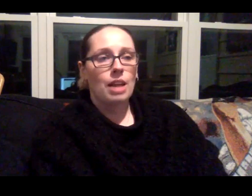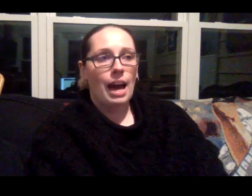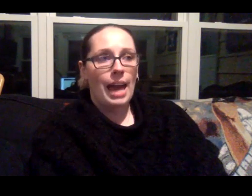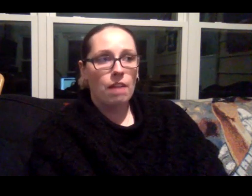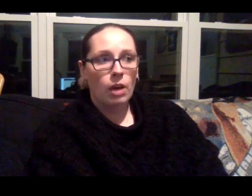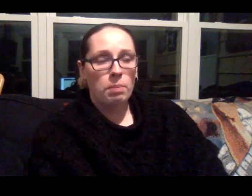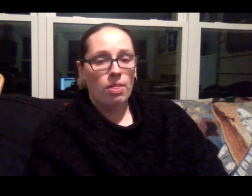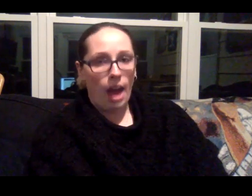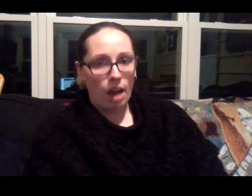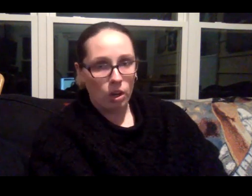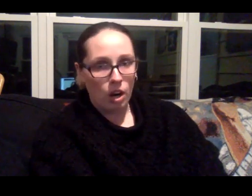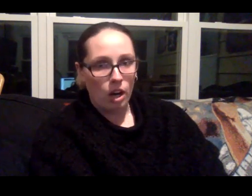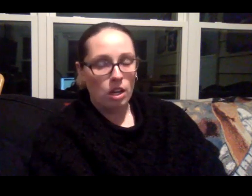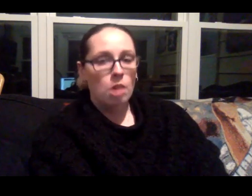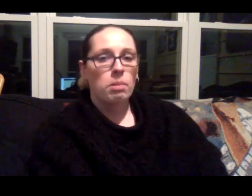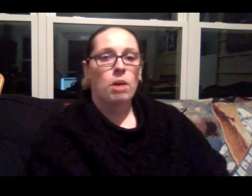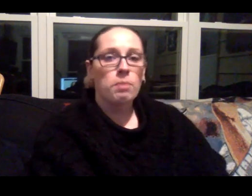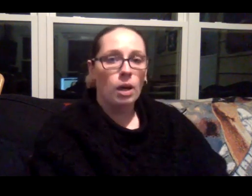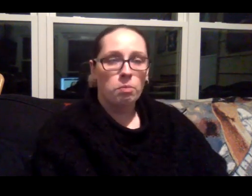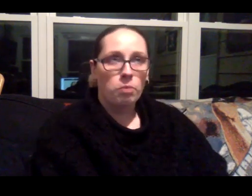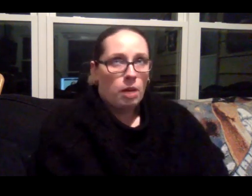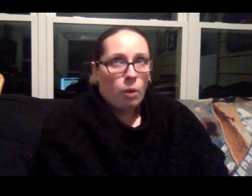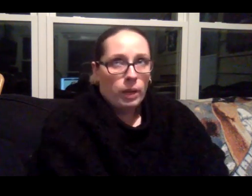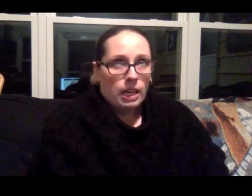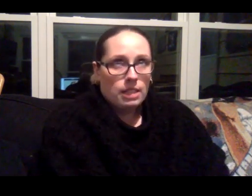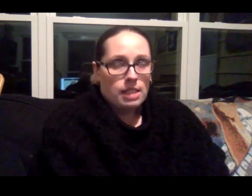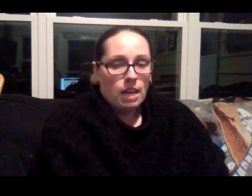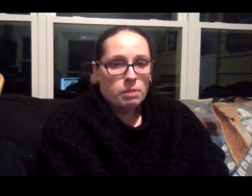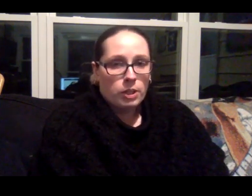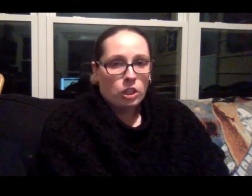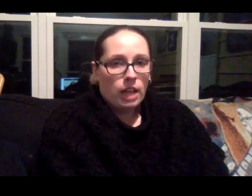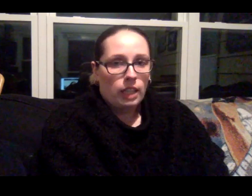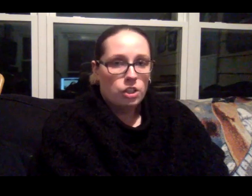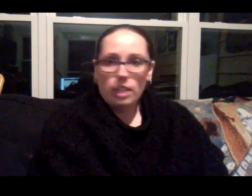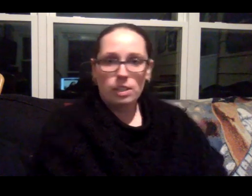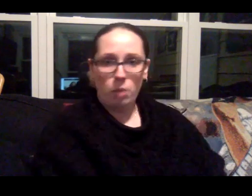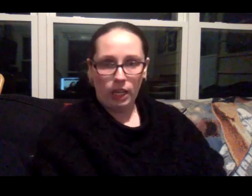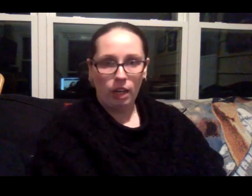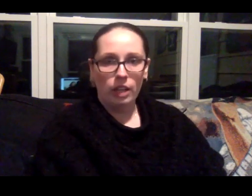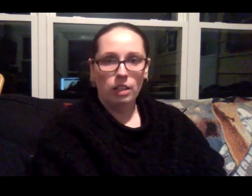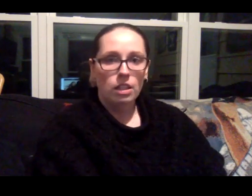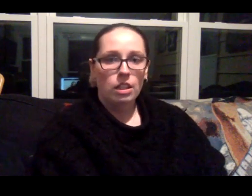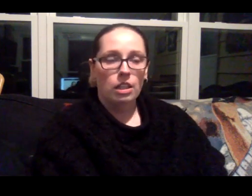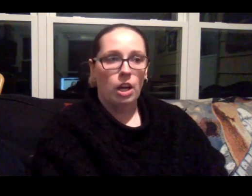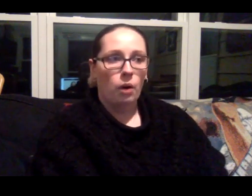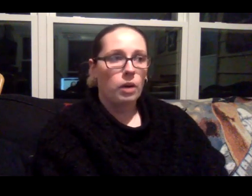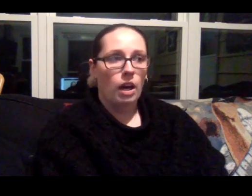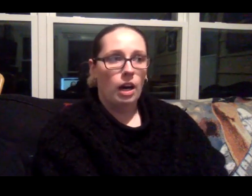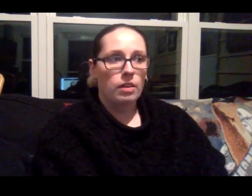I have help in that regard. But coming up when I'm going against the head of special ed, she doesn't want to hear it.